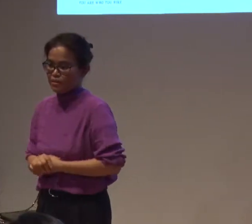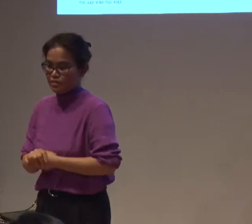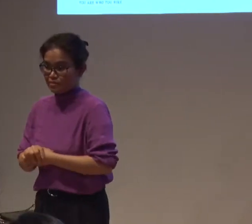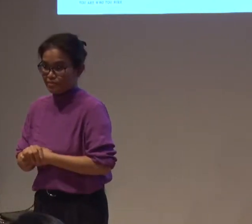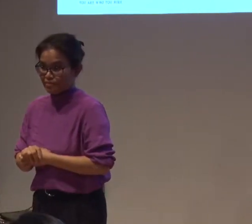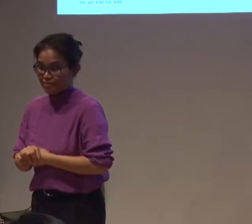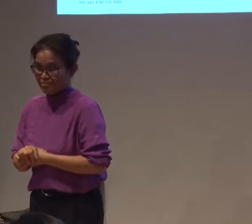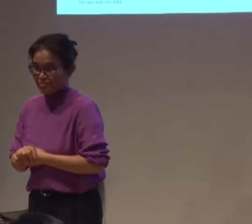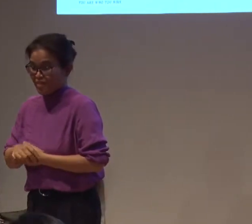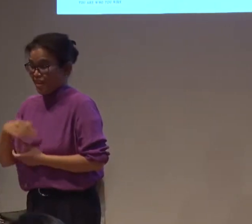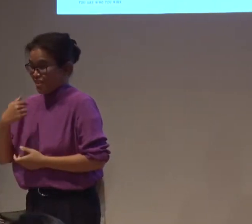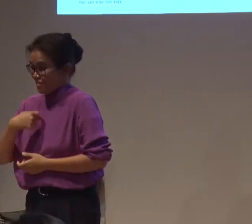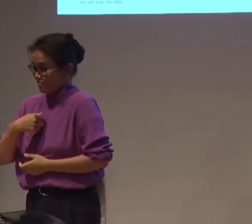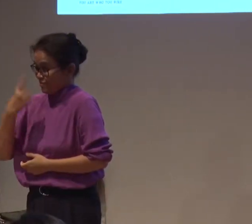can learn about my experience.